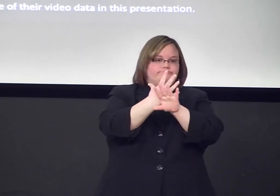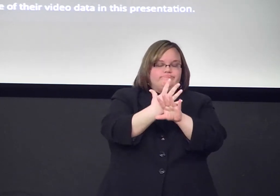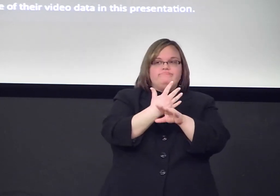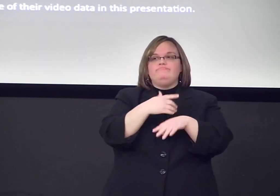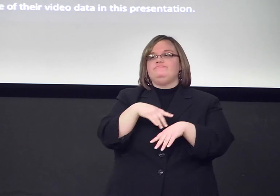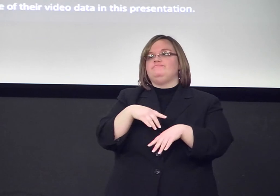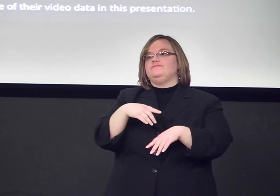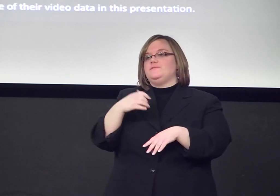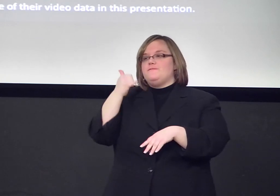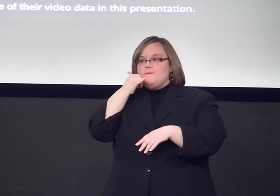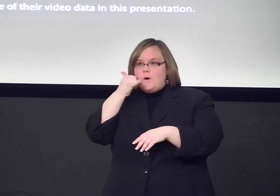up the equipment